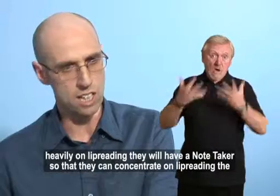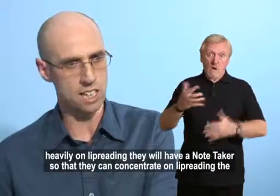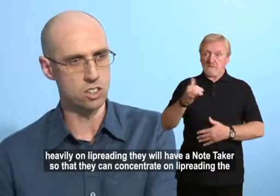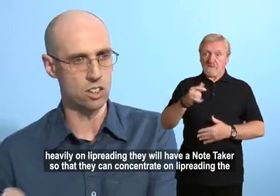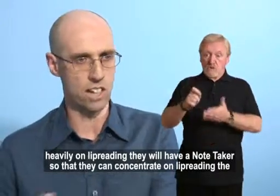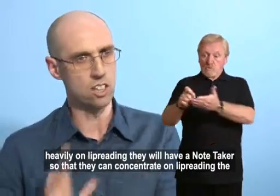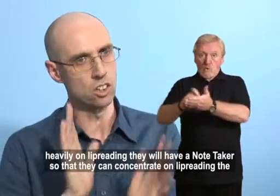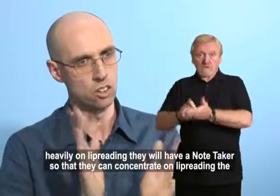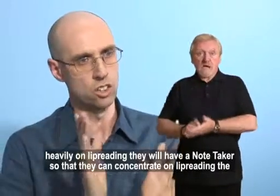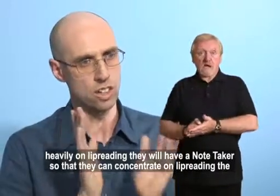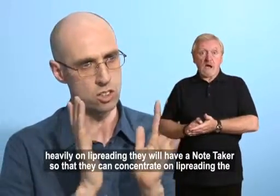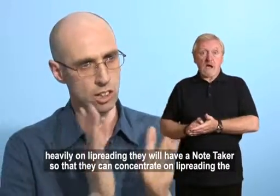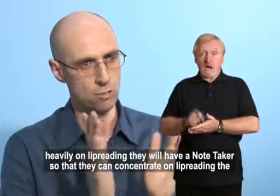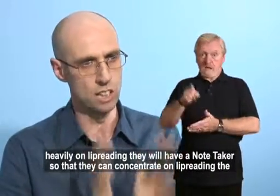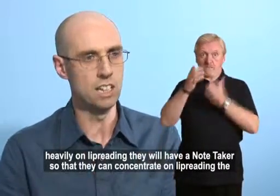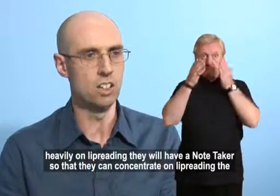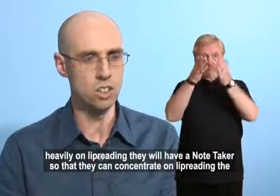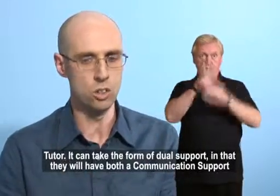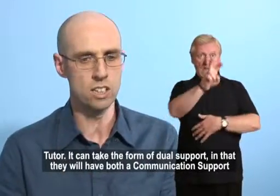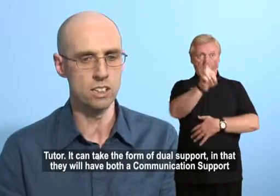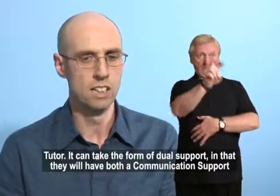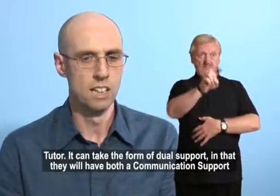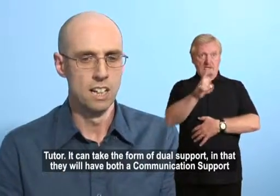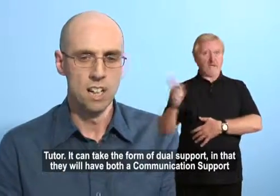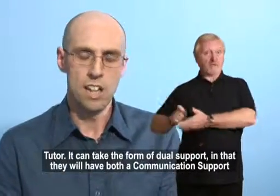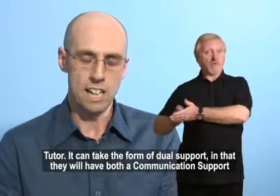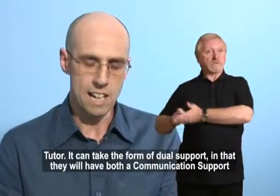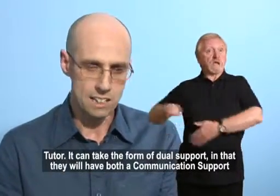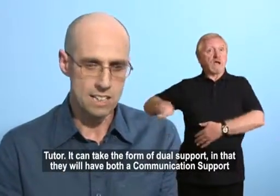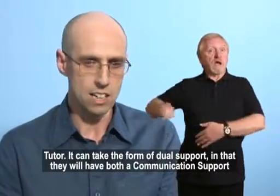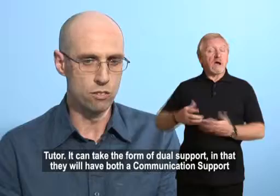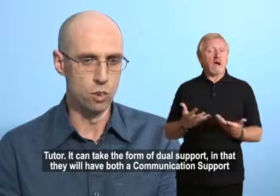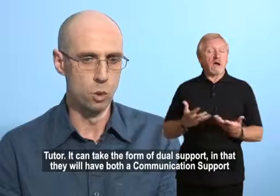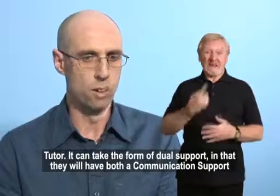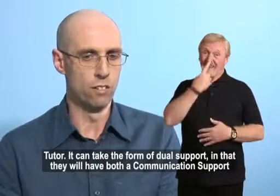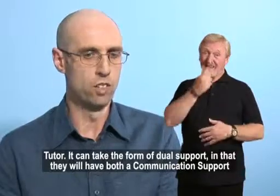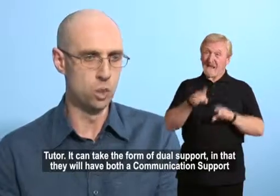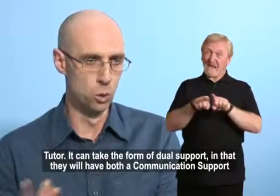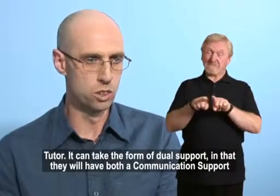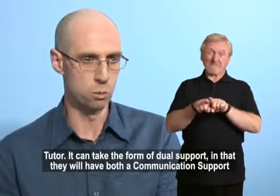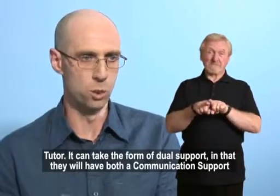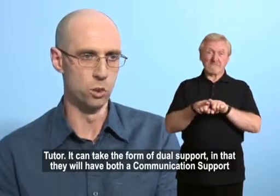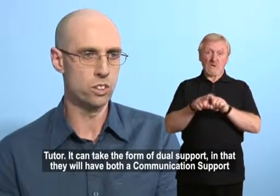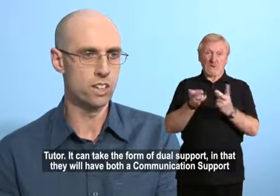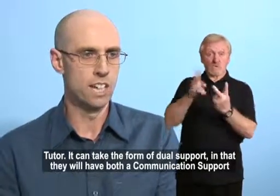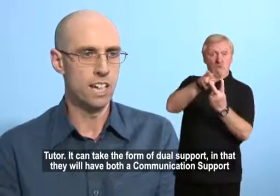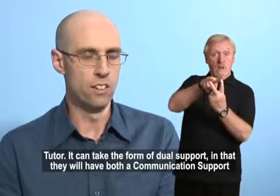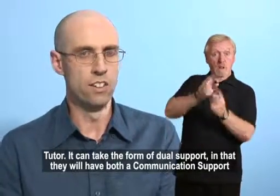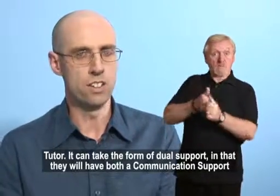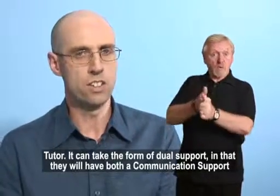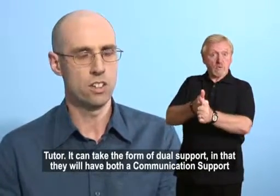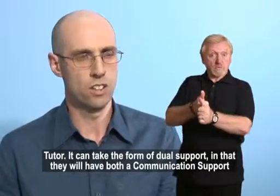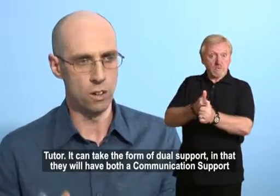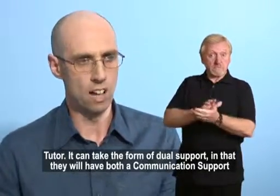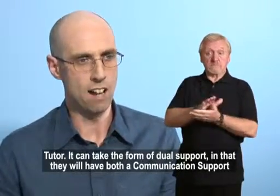a note taker so that they can concentrate on lip reading the tutor. It can take the form of dual support